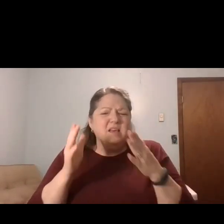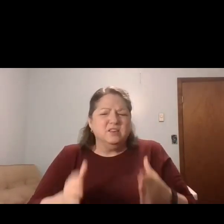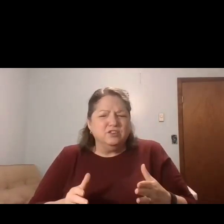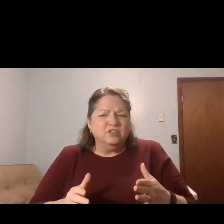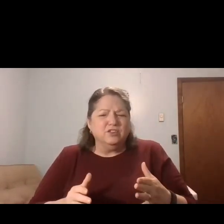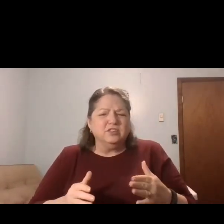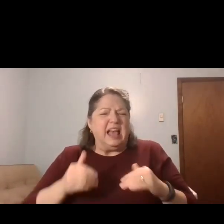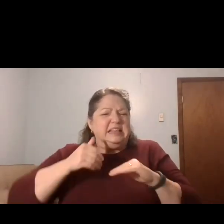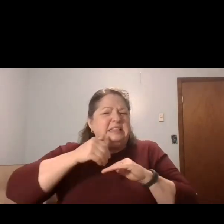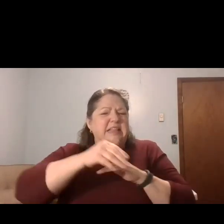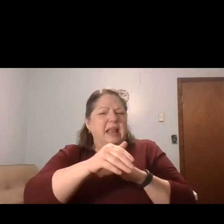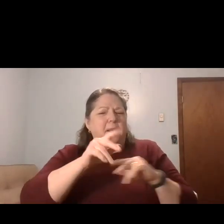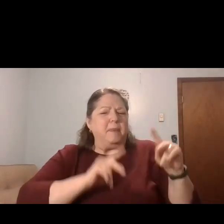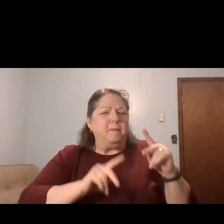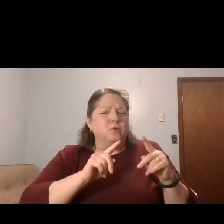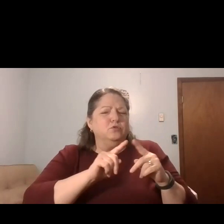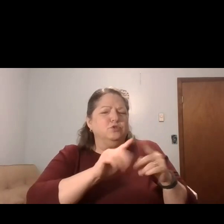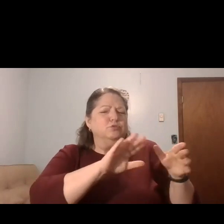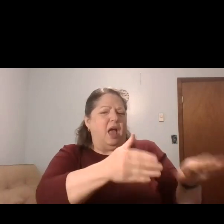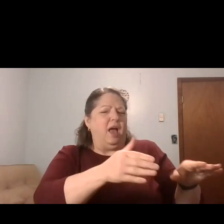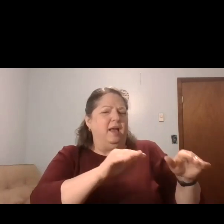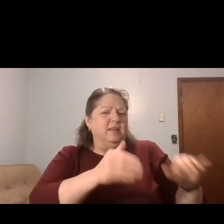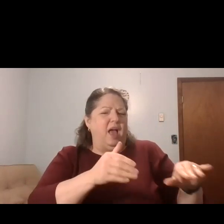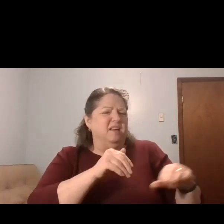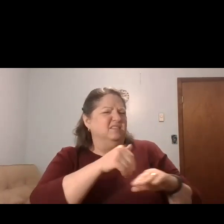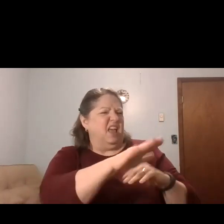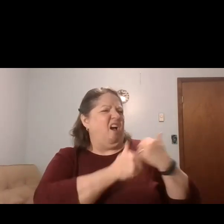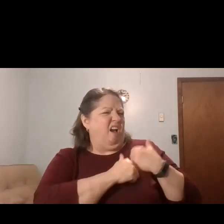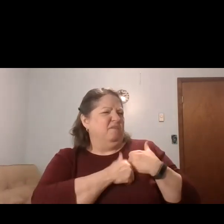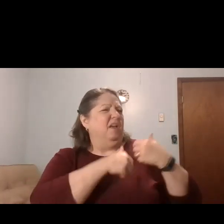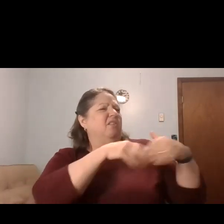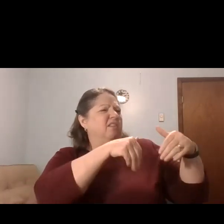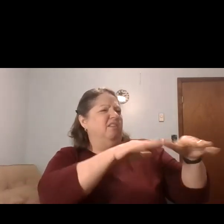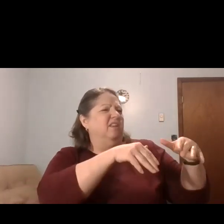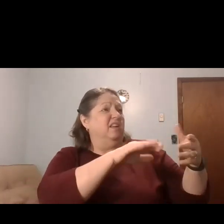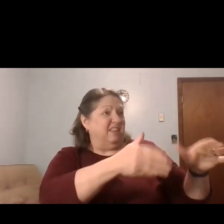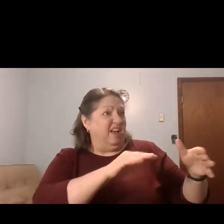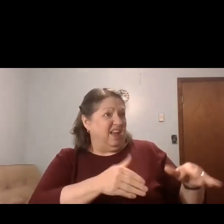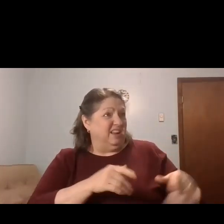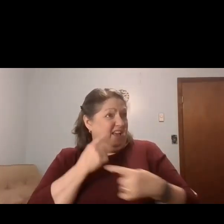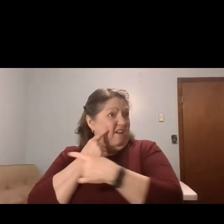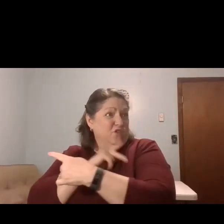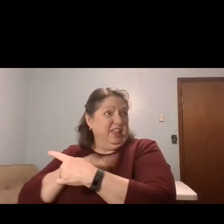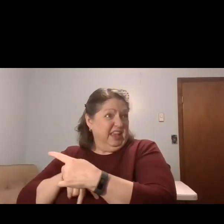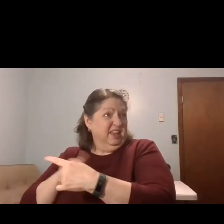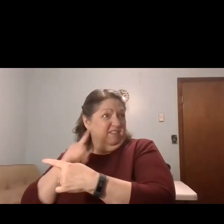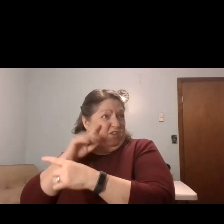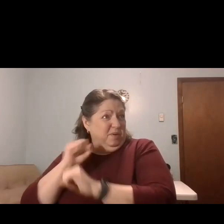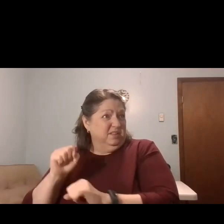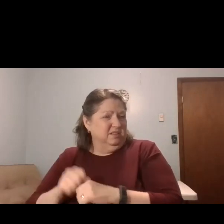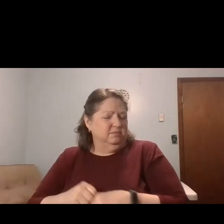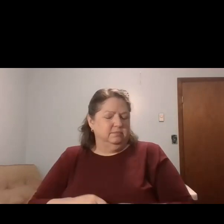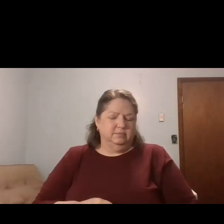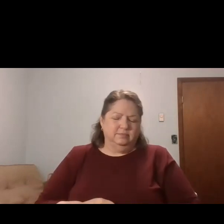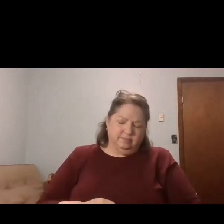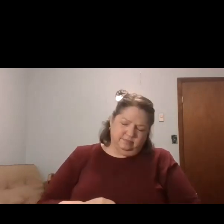into battle to die for them. Only once in human history has a king not sent